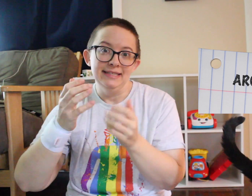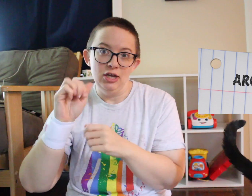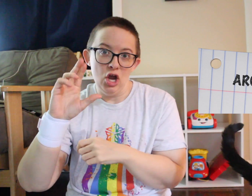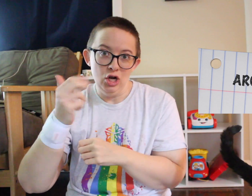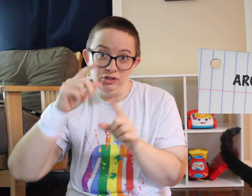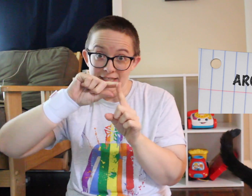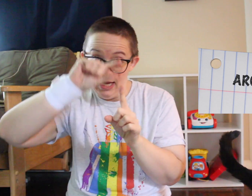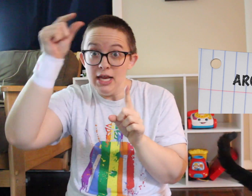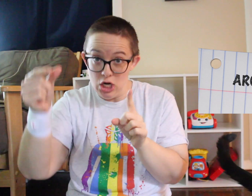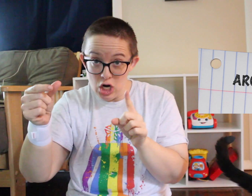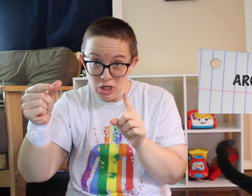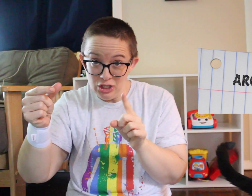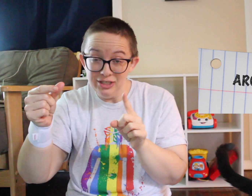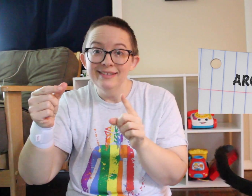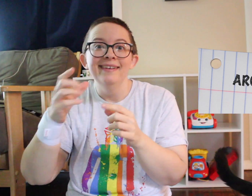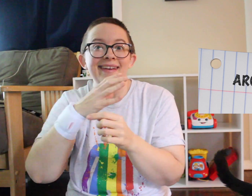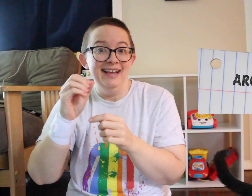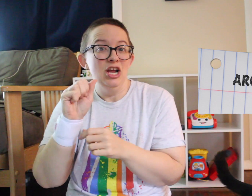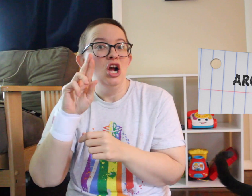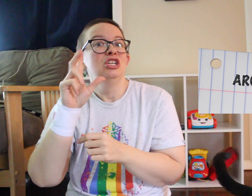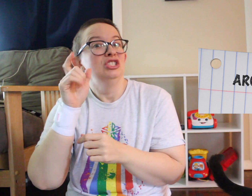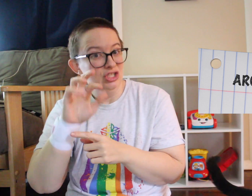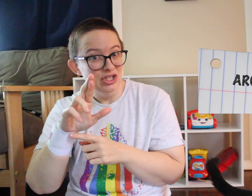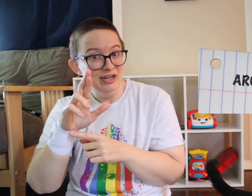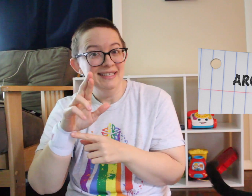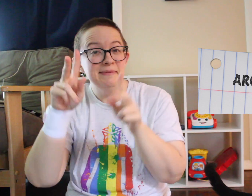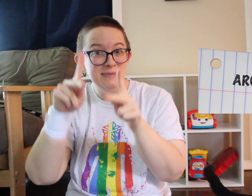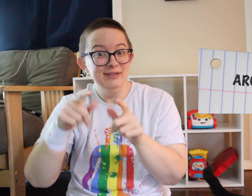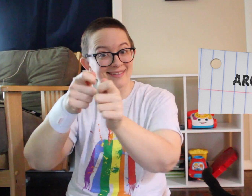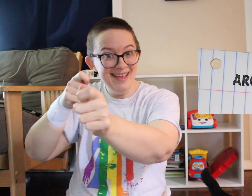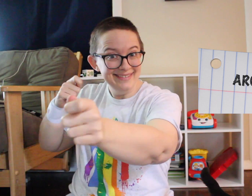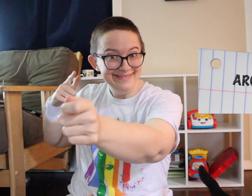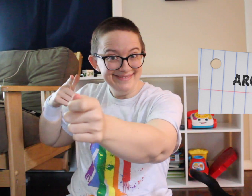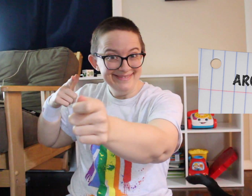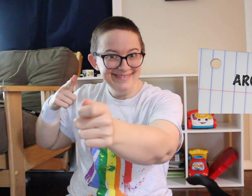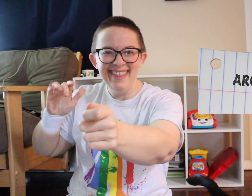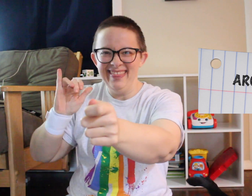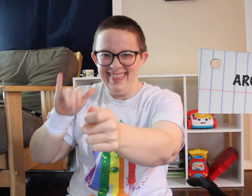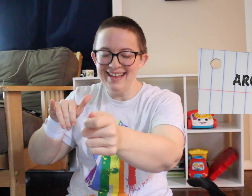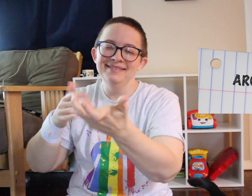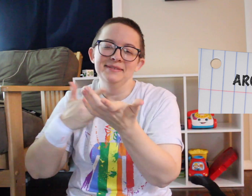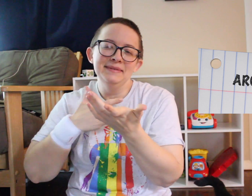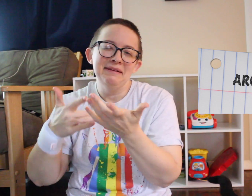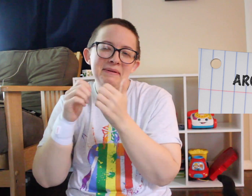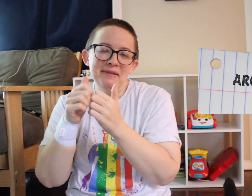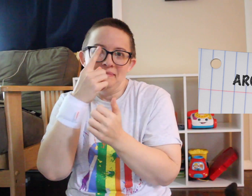used together. Obviously, Arch is an arch, and an archer is a person who with a bow and arrow, an archer.